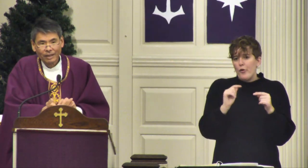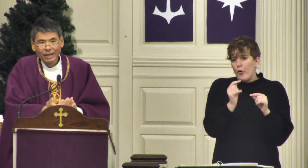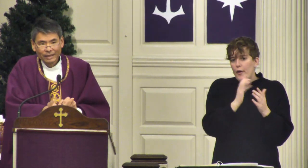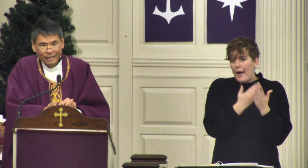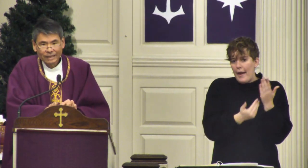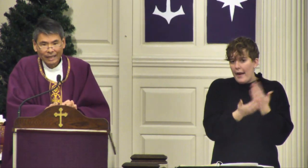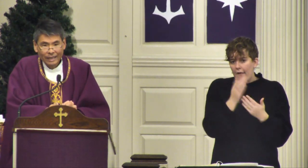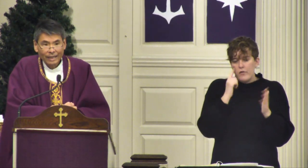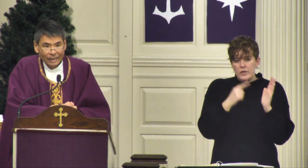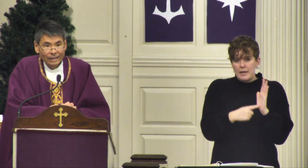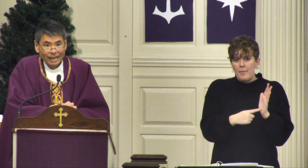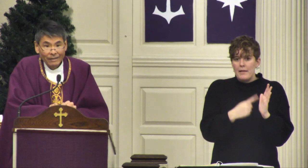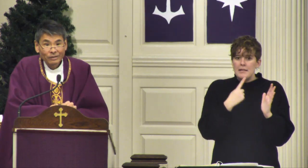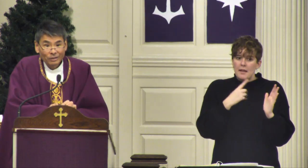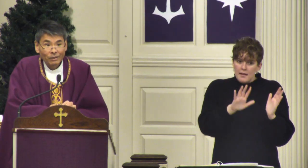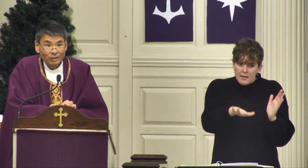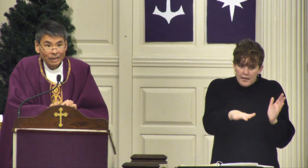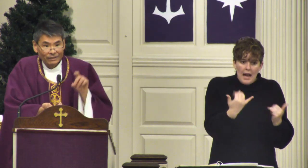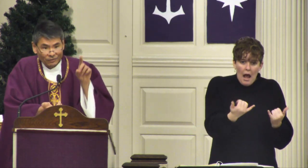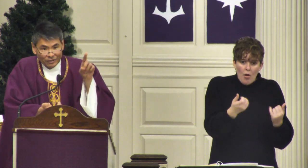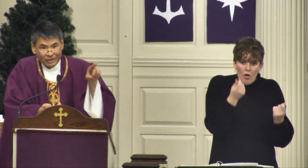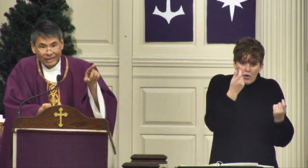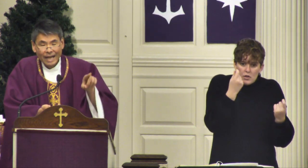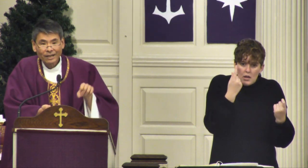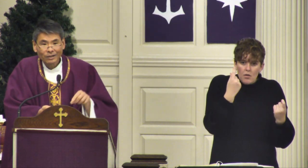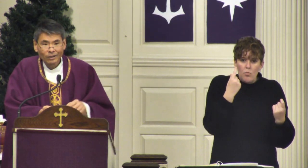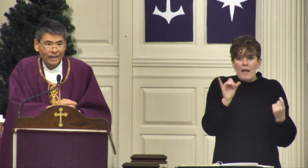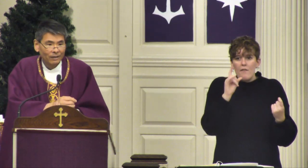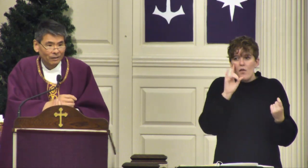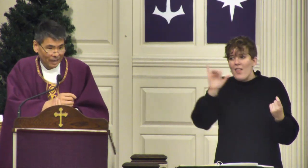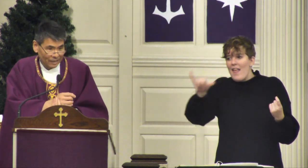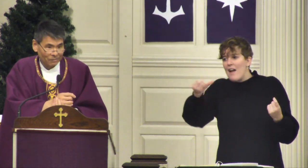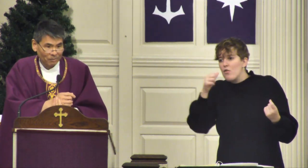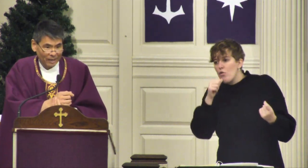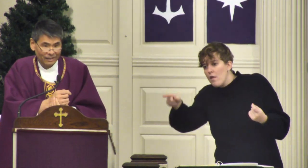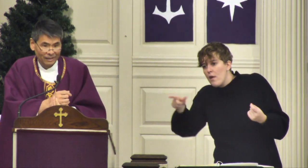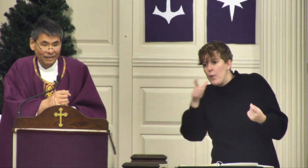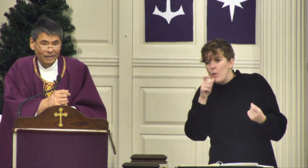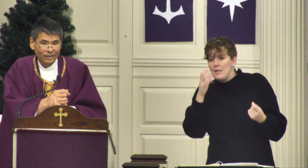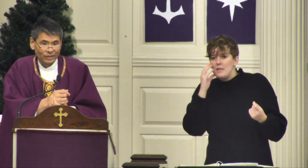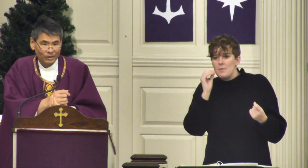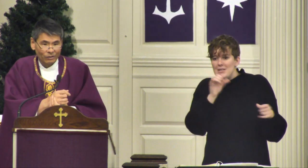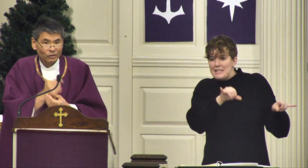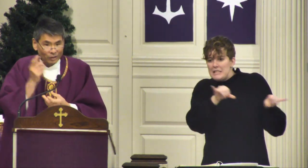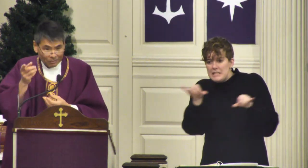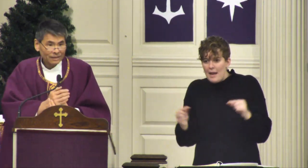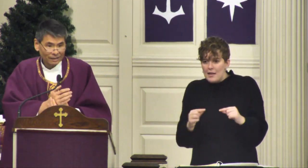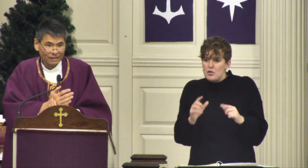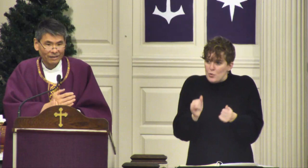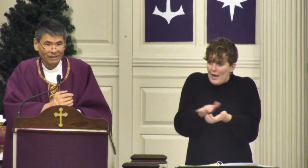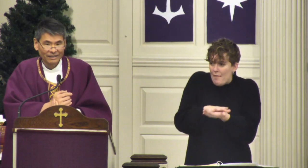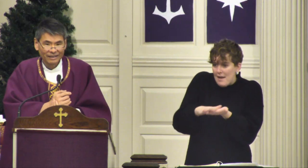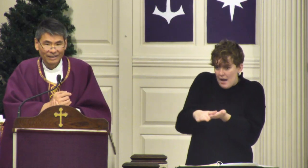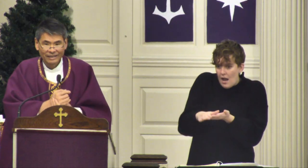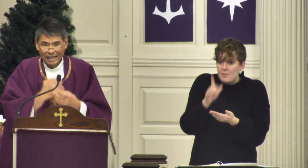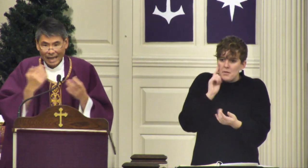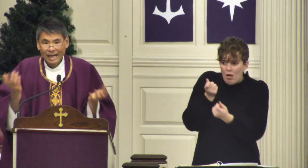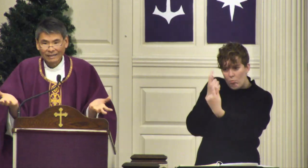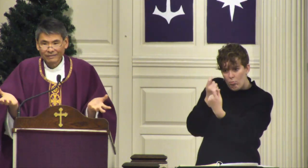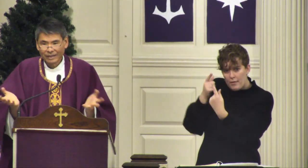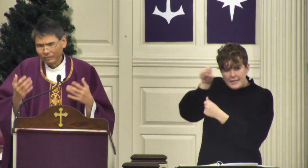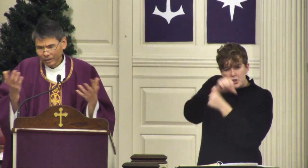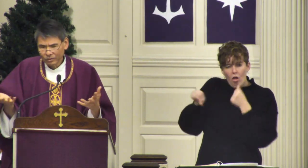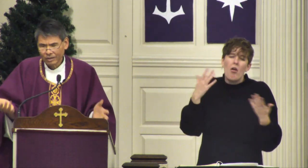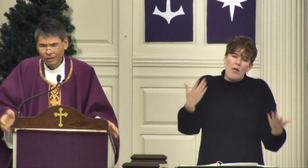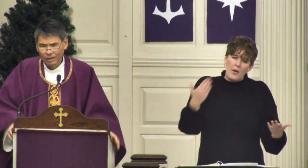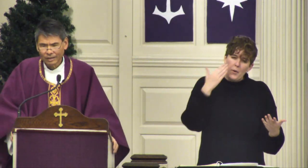they say, now you know what it's like for that girl over there who has a pain. So you can be nice to her. That kind of thing,